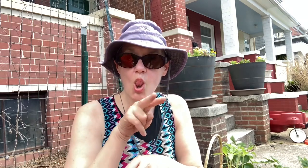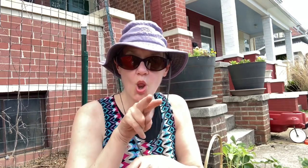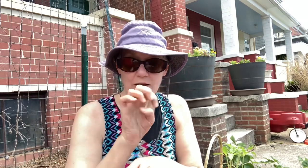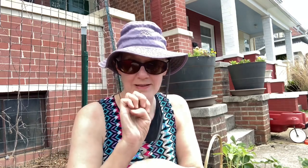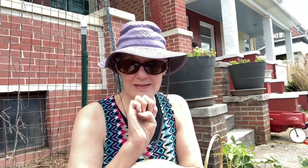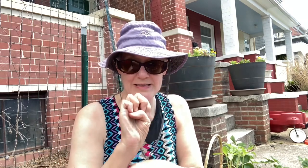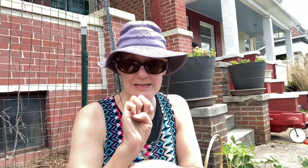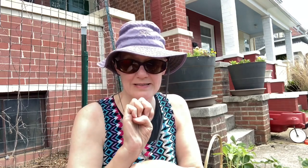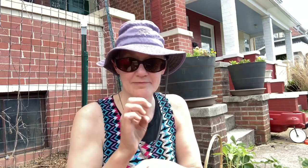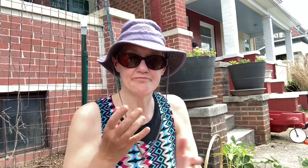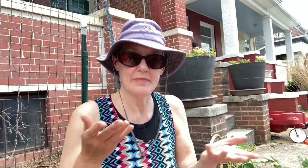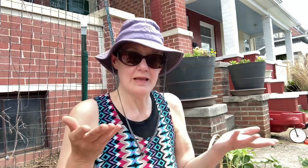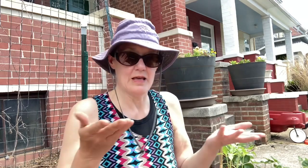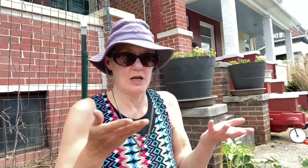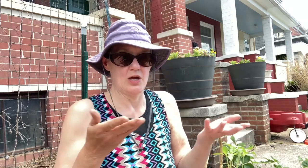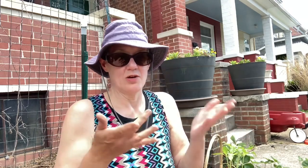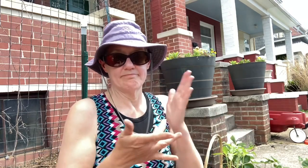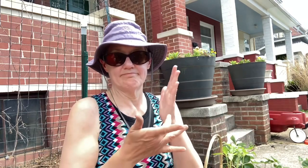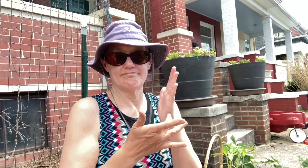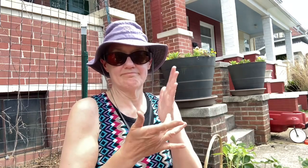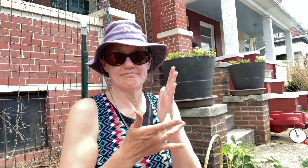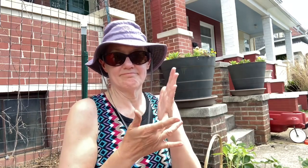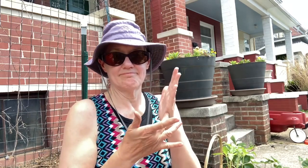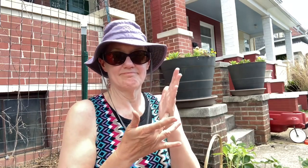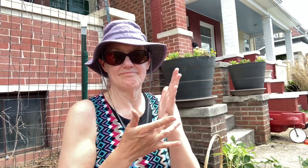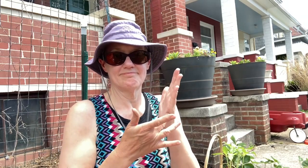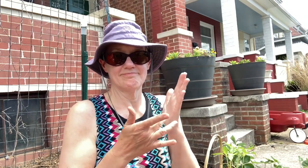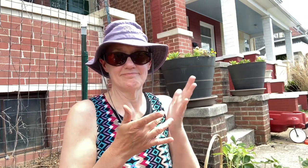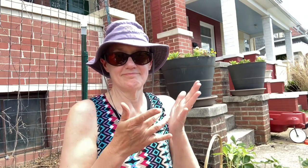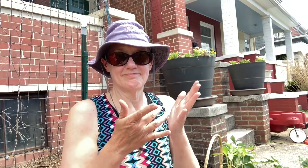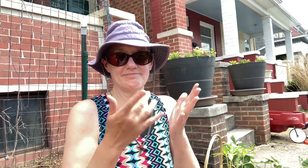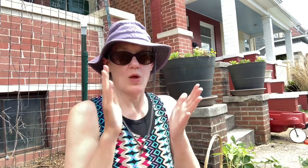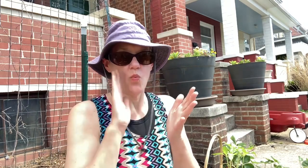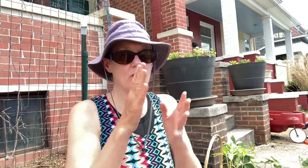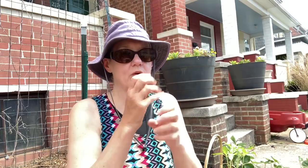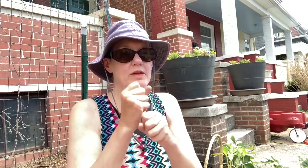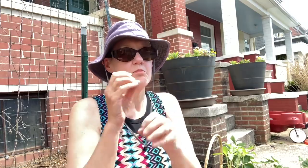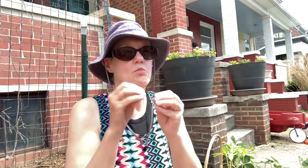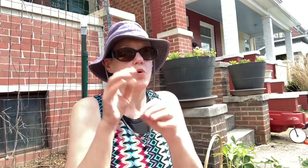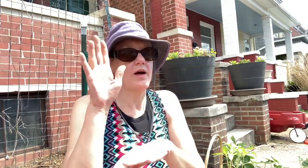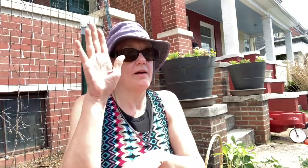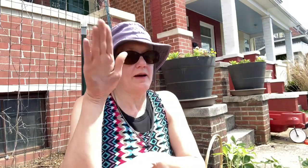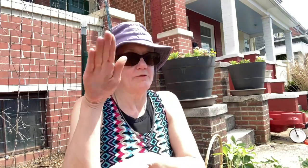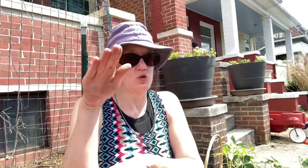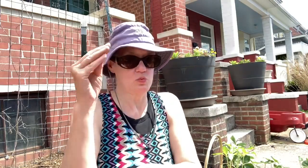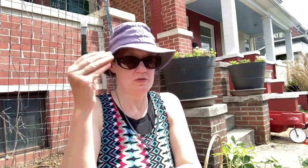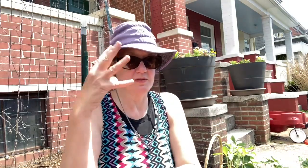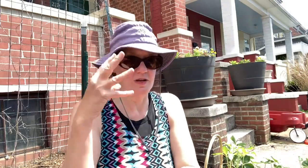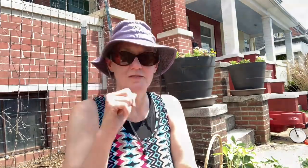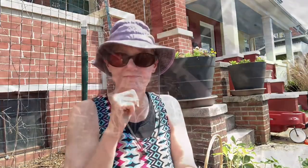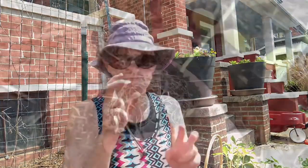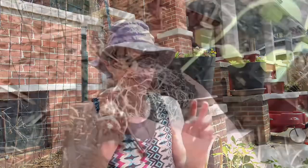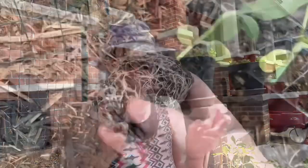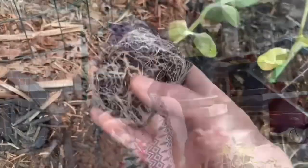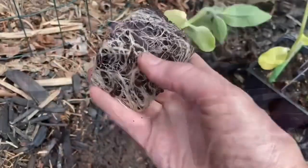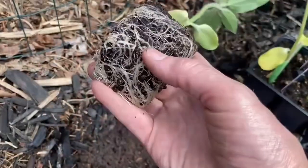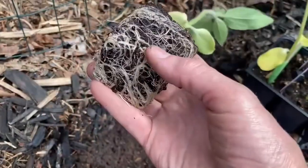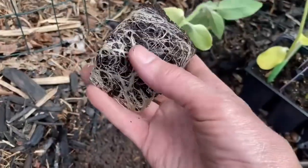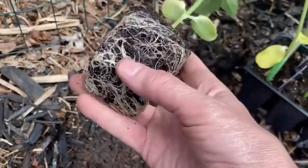the heads are fully open, you can see them. It tends to be towards east, but here in the front, they tend to get more